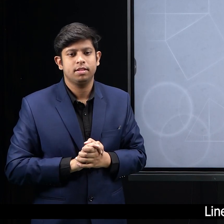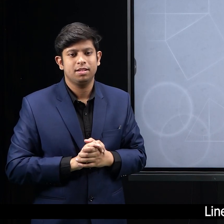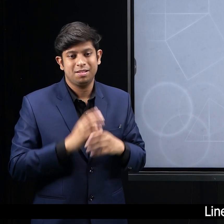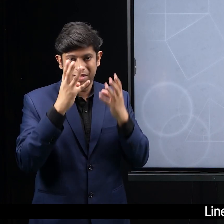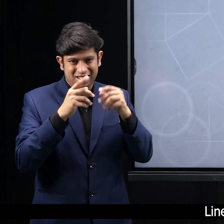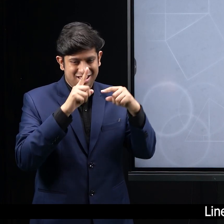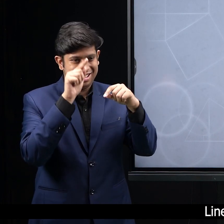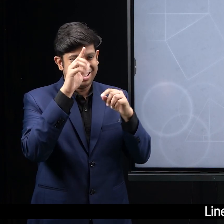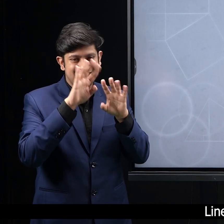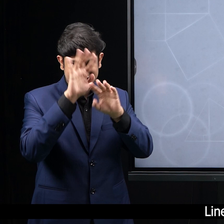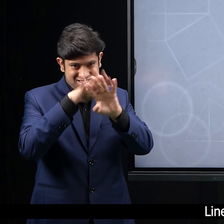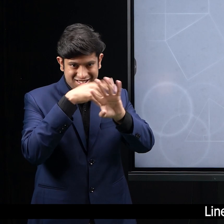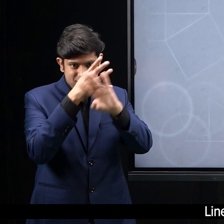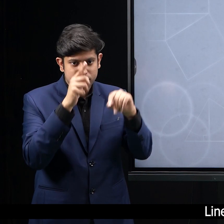linear equations,